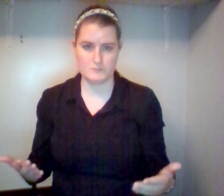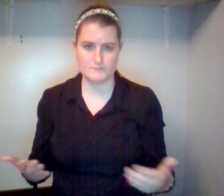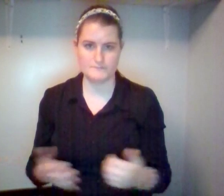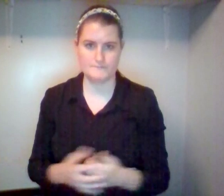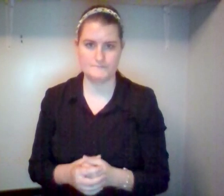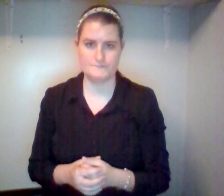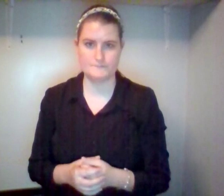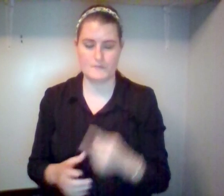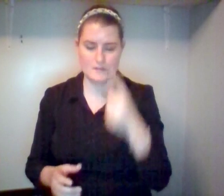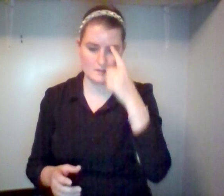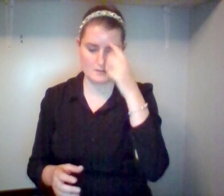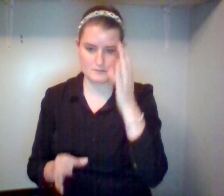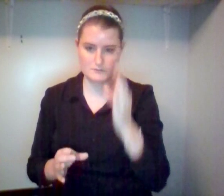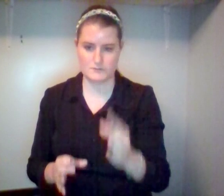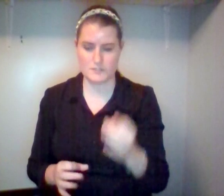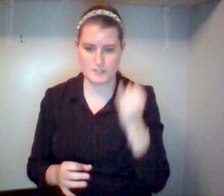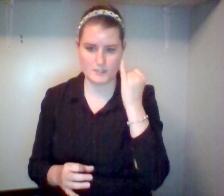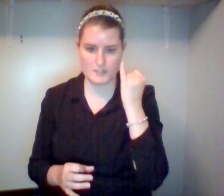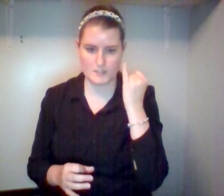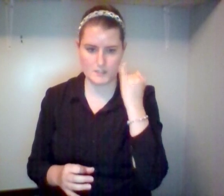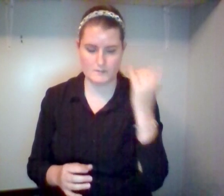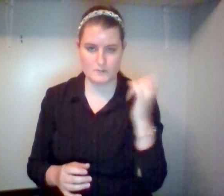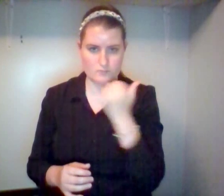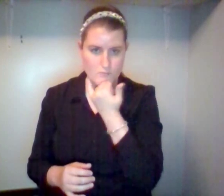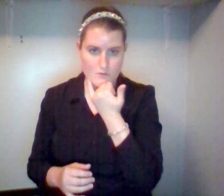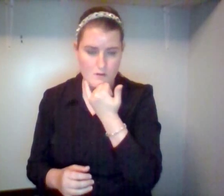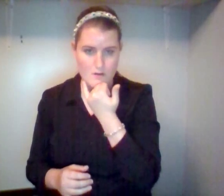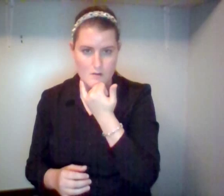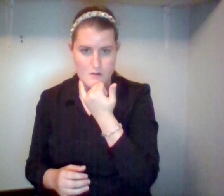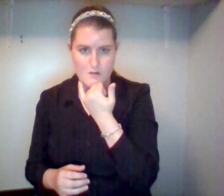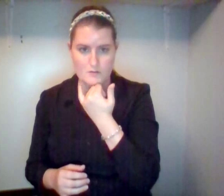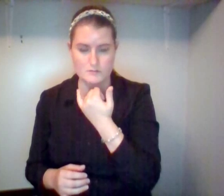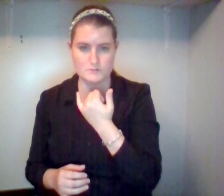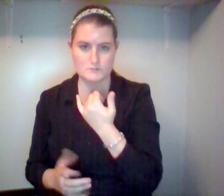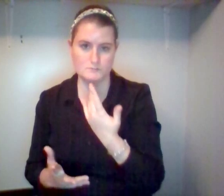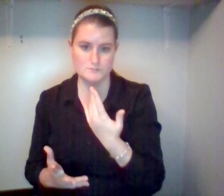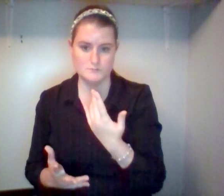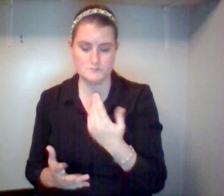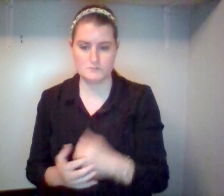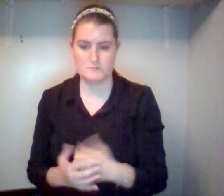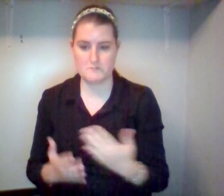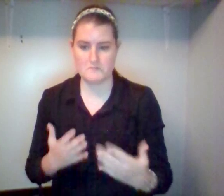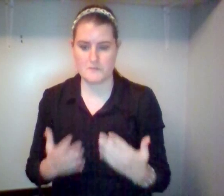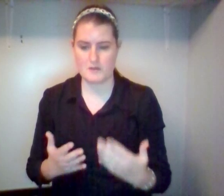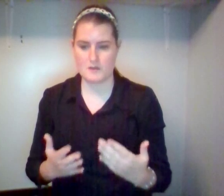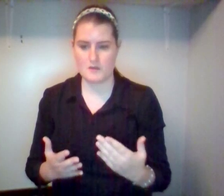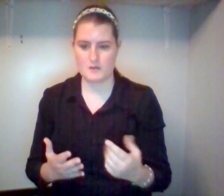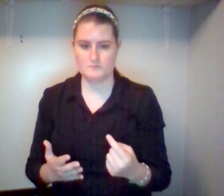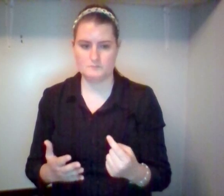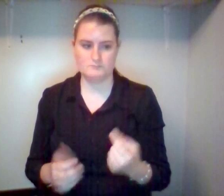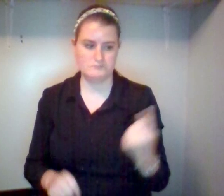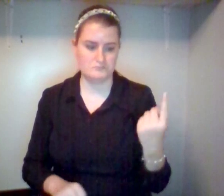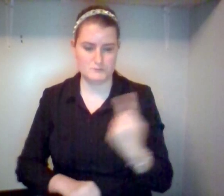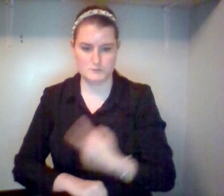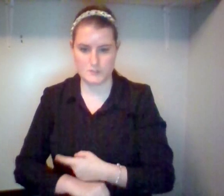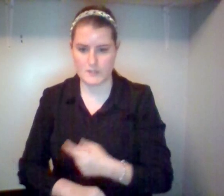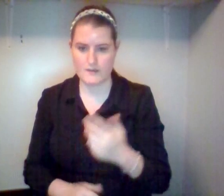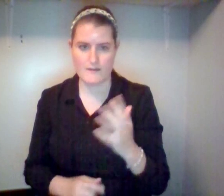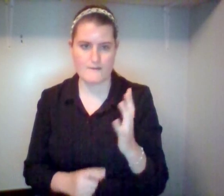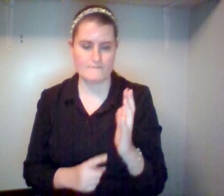not, there will be a season. It may not be that day, it might be a week later, or it might be 5 minutes later, where